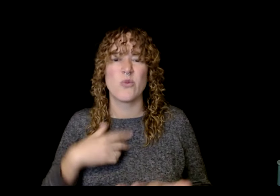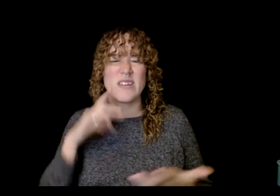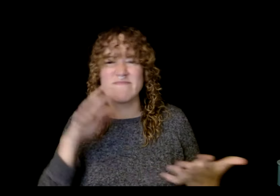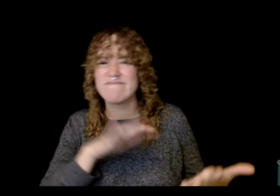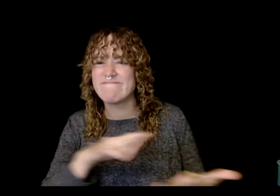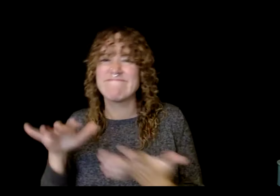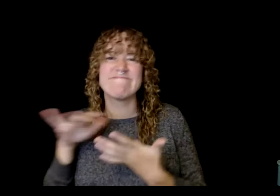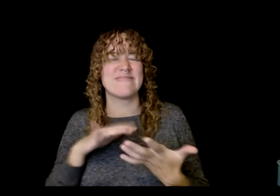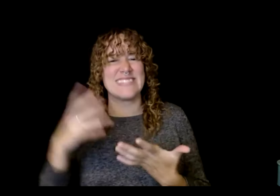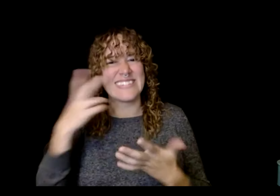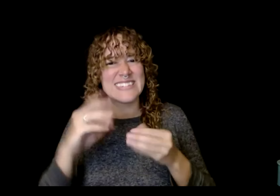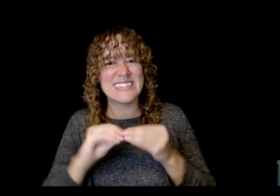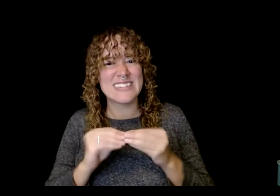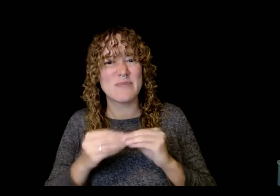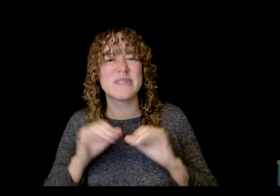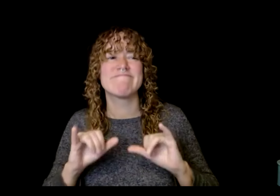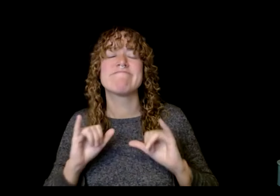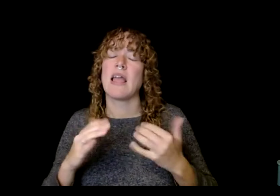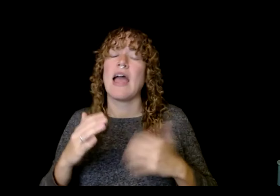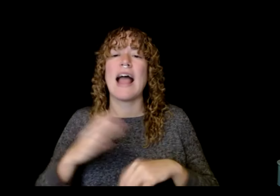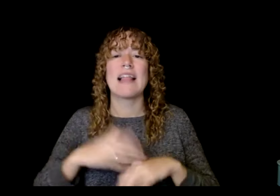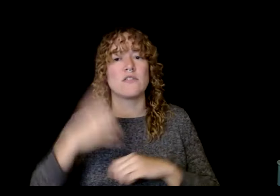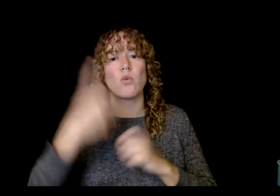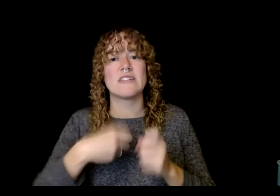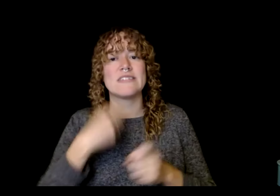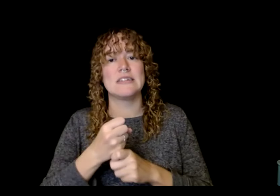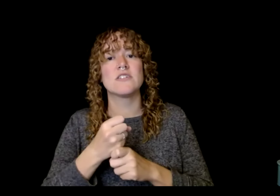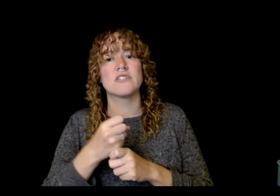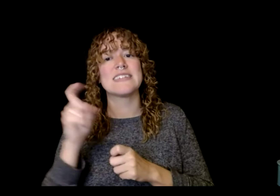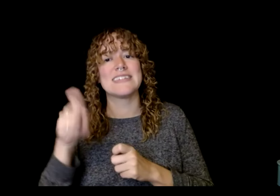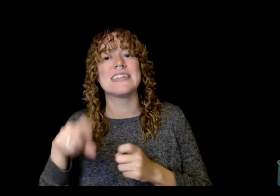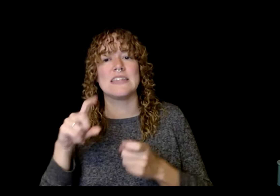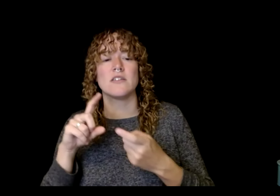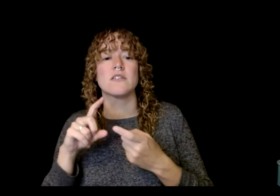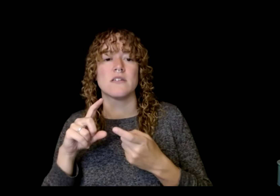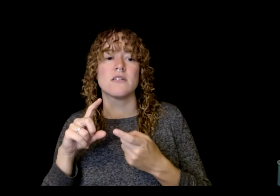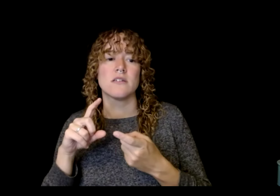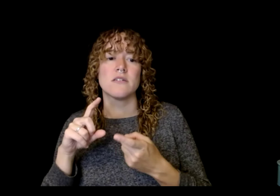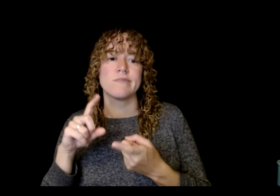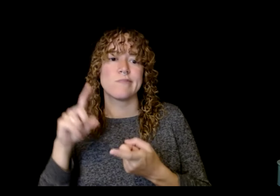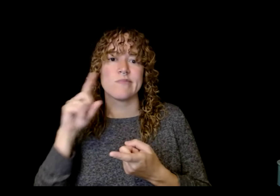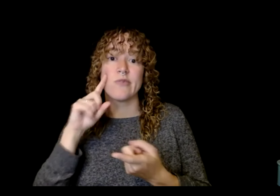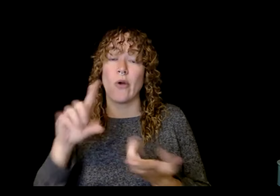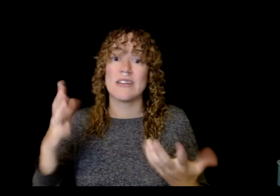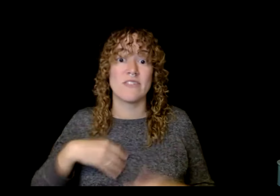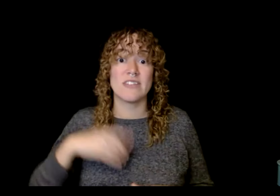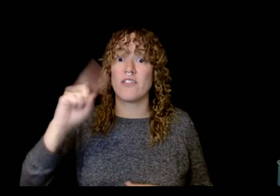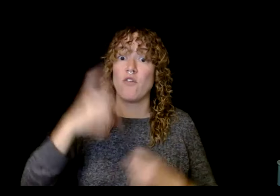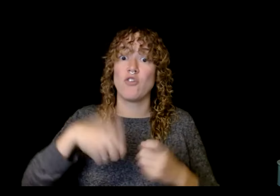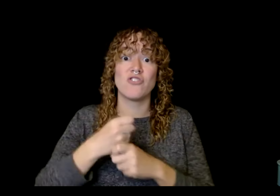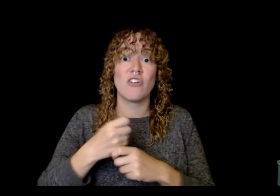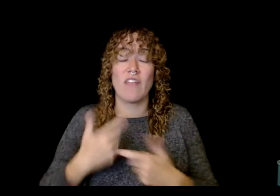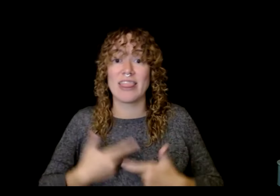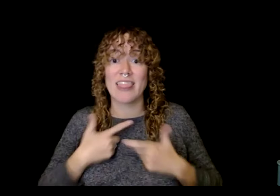that at least a year is needed to, particularly if we're talking about the first year of life, where parents